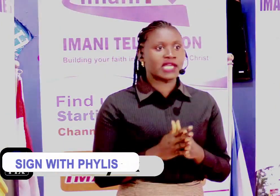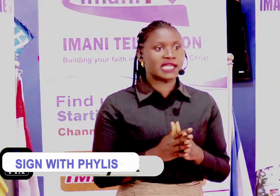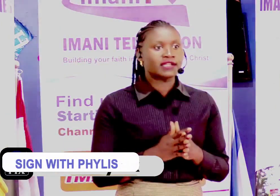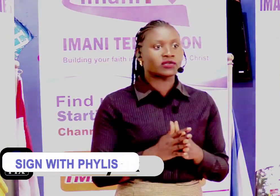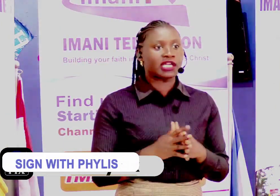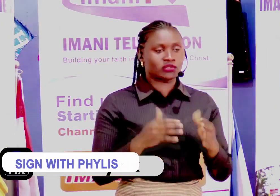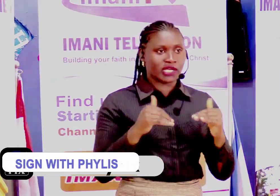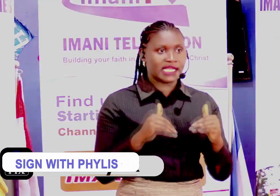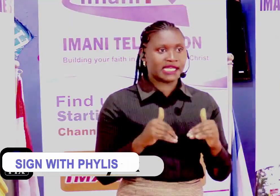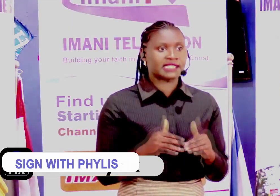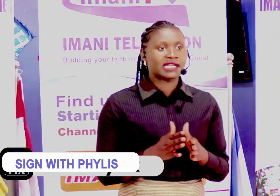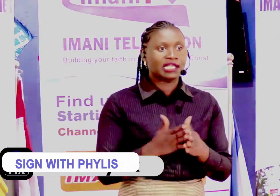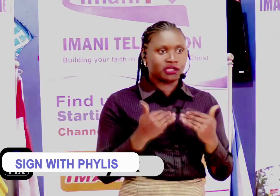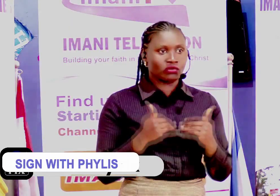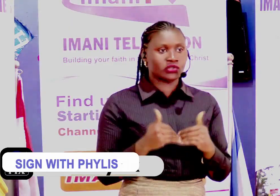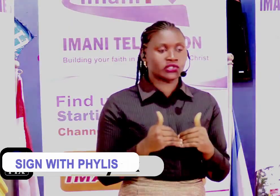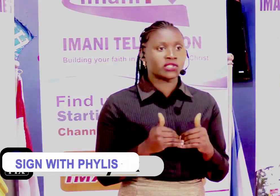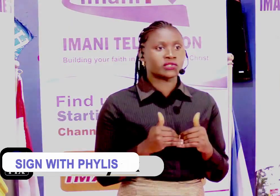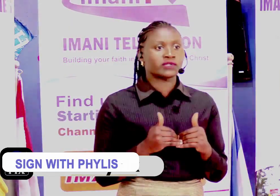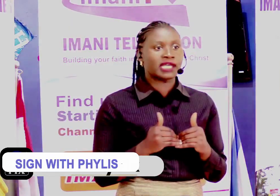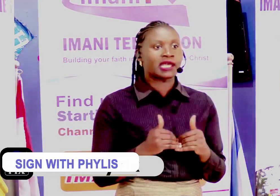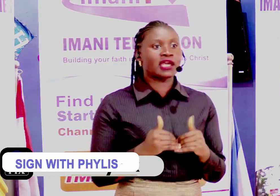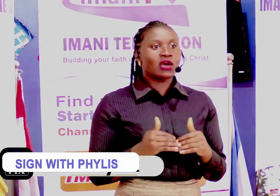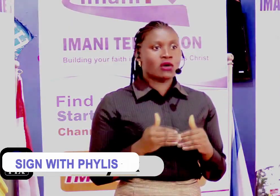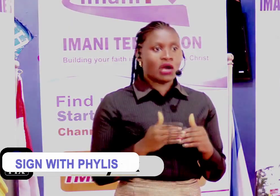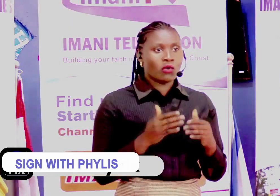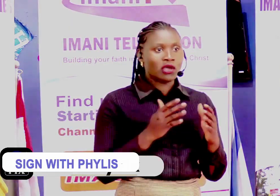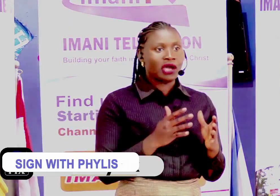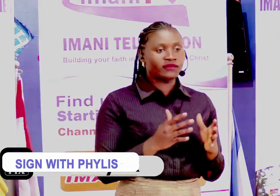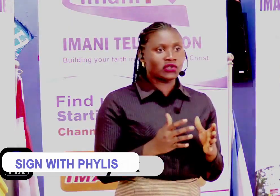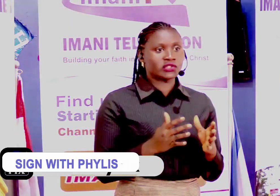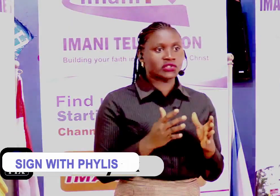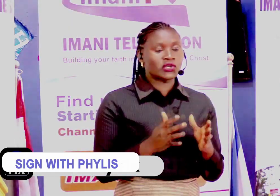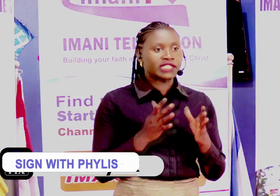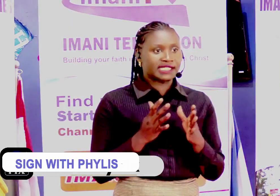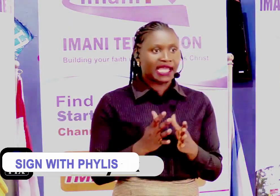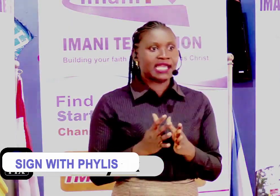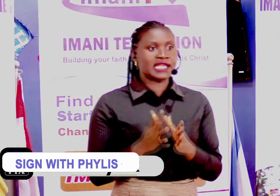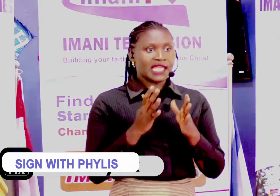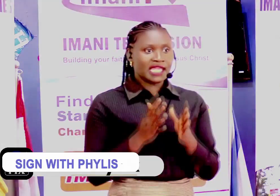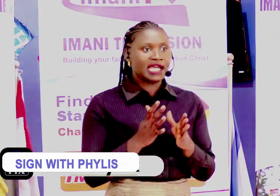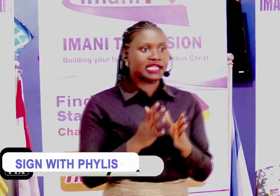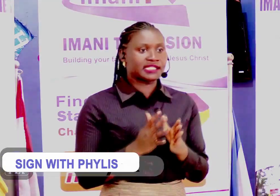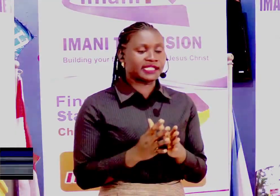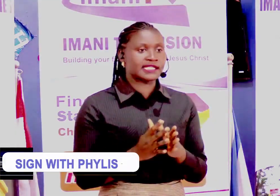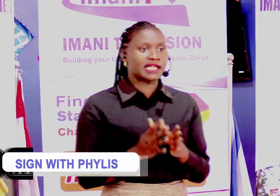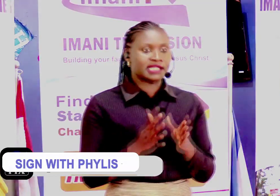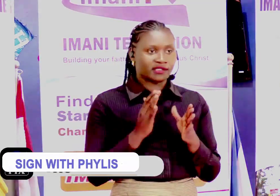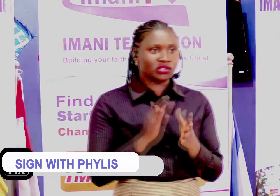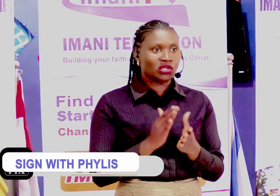so that you can understand and we continue together. Where you have not got the sign, here it is. Let us go